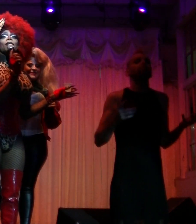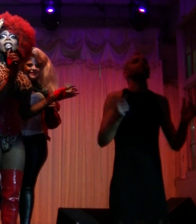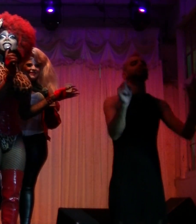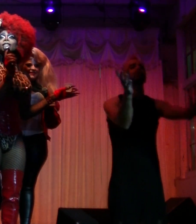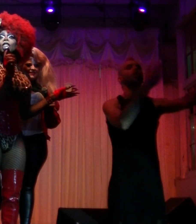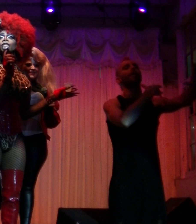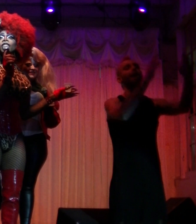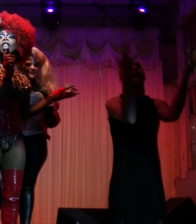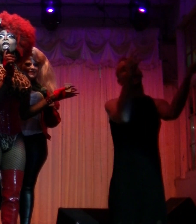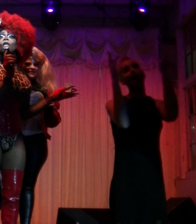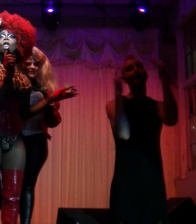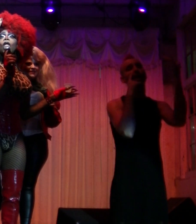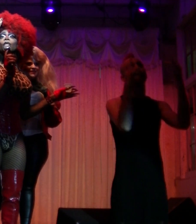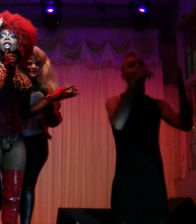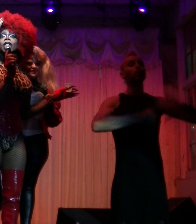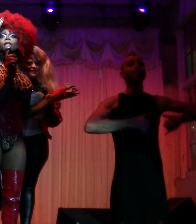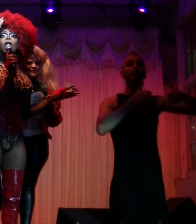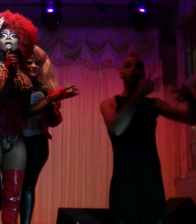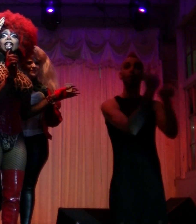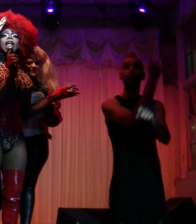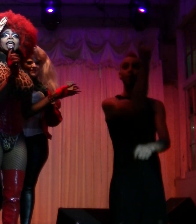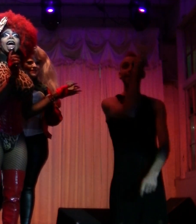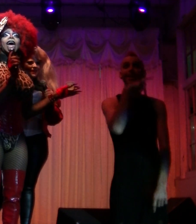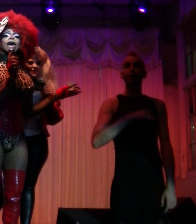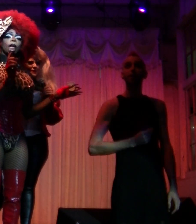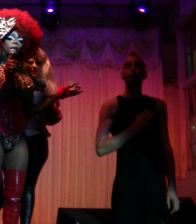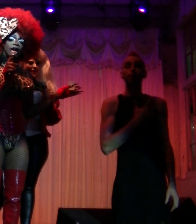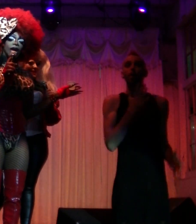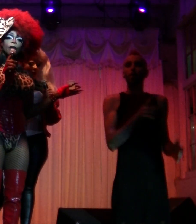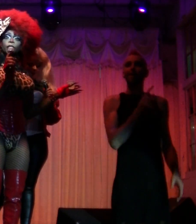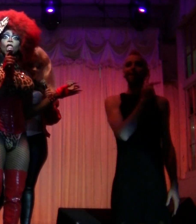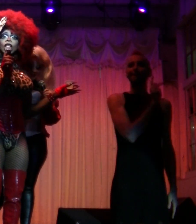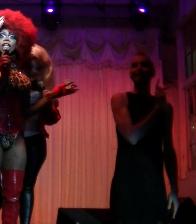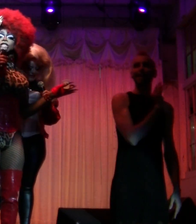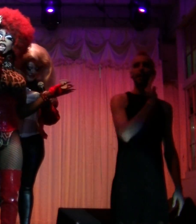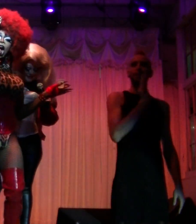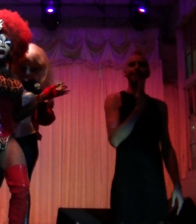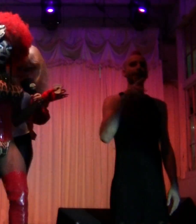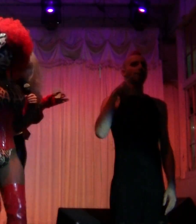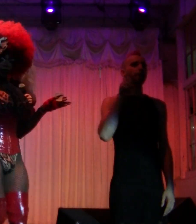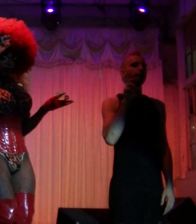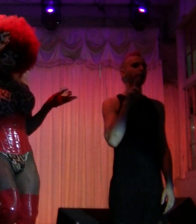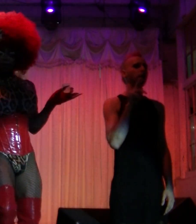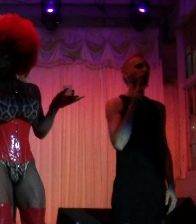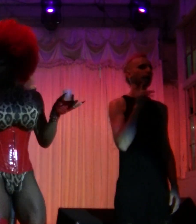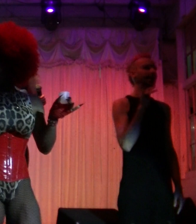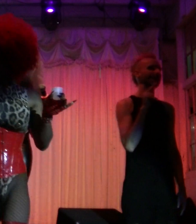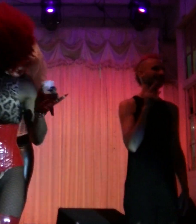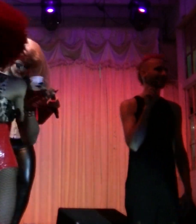So y'all make some noise for the award-winning poet, K.B. Brookins, y'all.